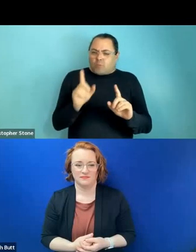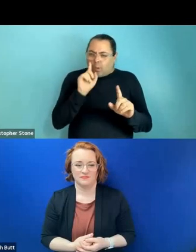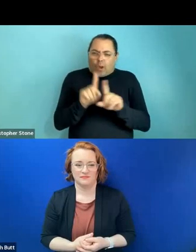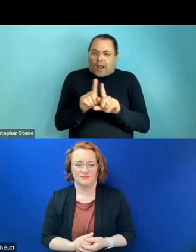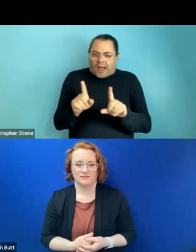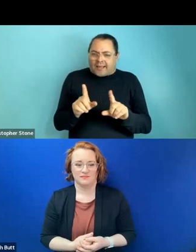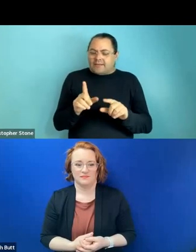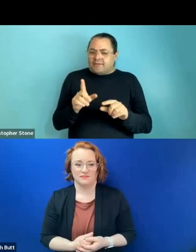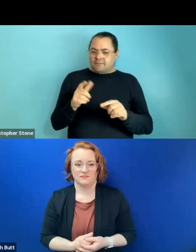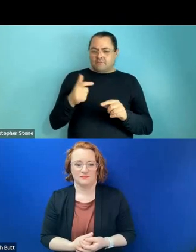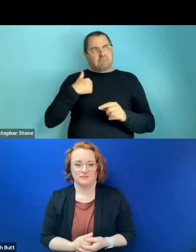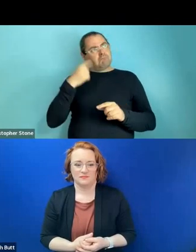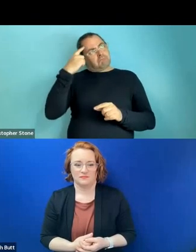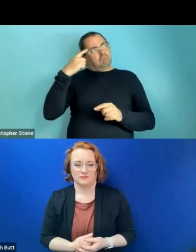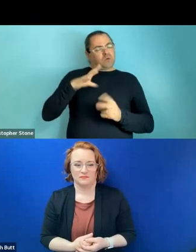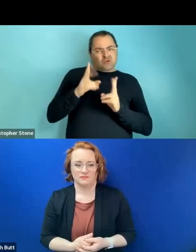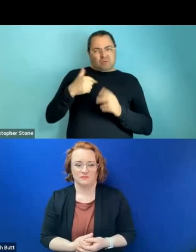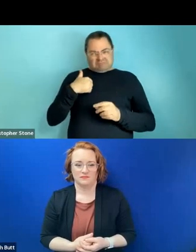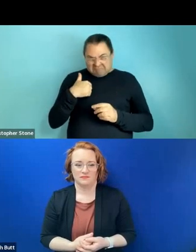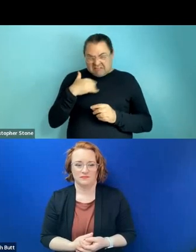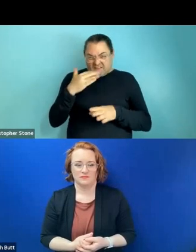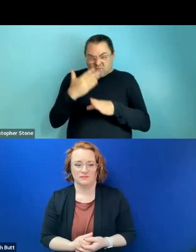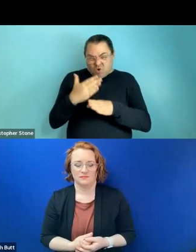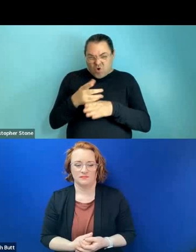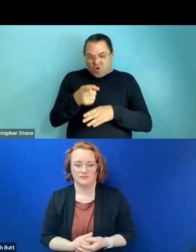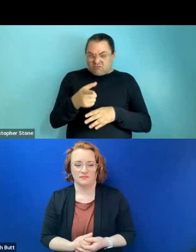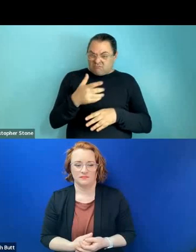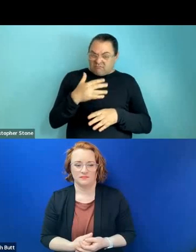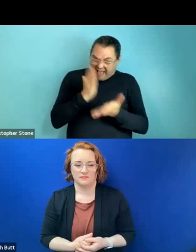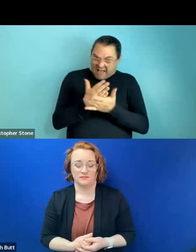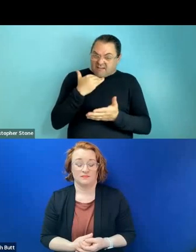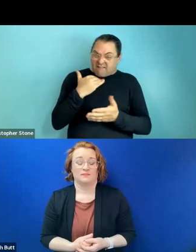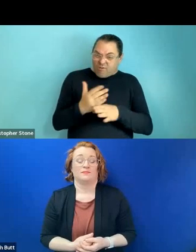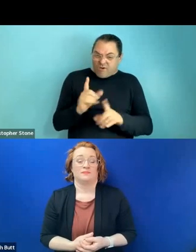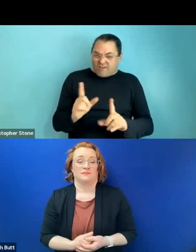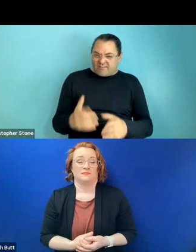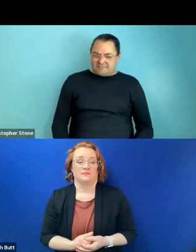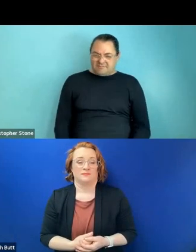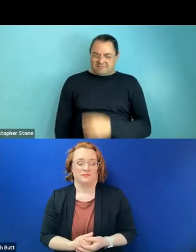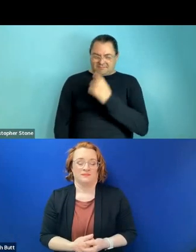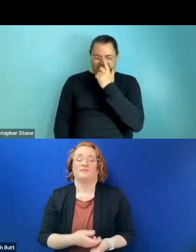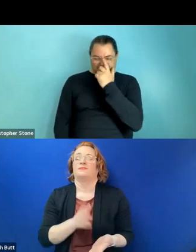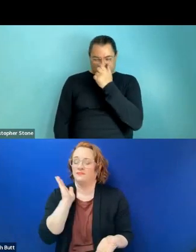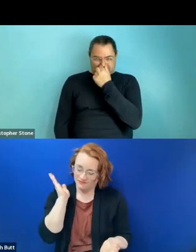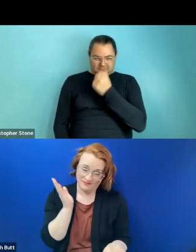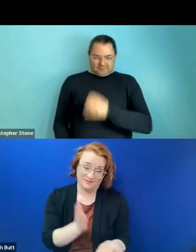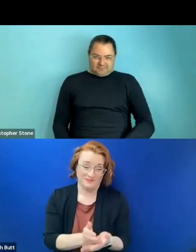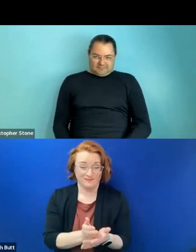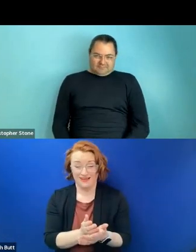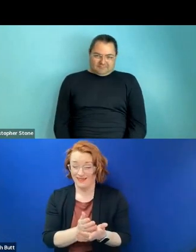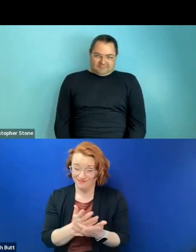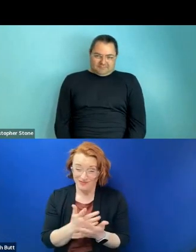kind of reassure people watching this at the moment that this is something you want to do. You're going to be in high demand. Oh, yes. You are going to be in